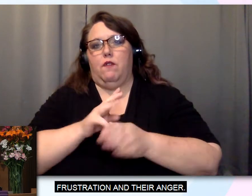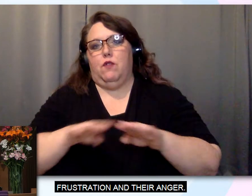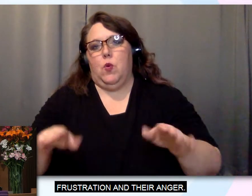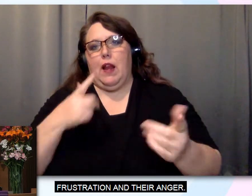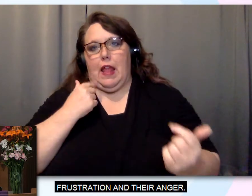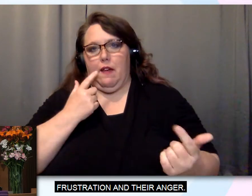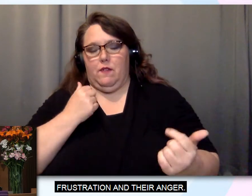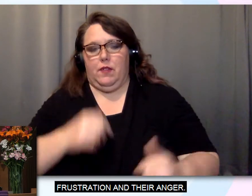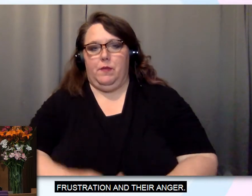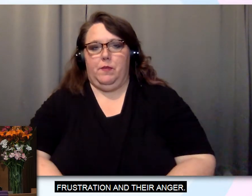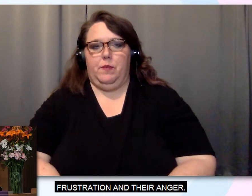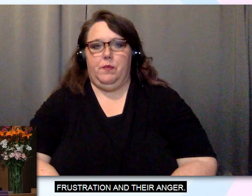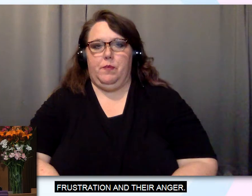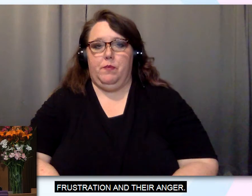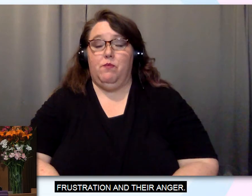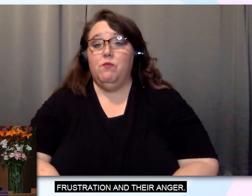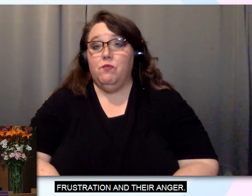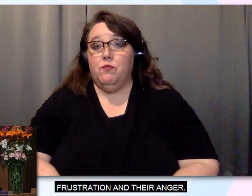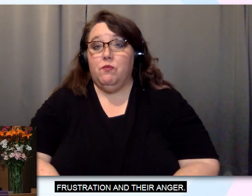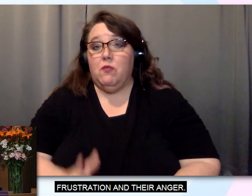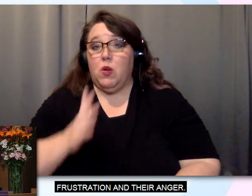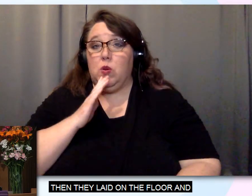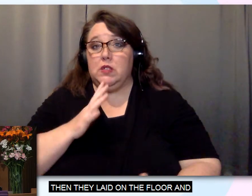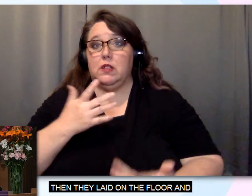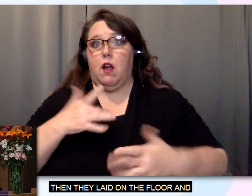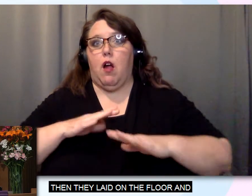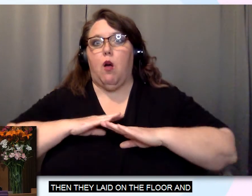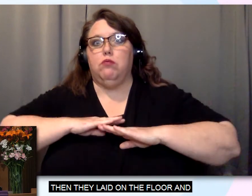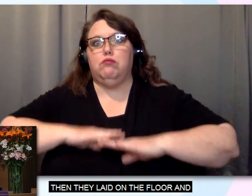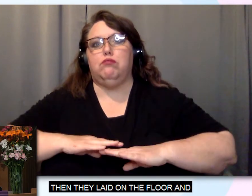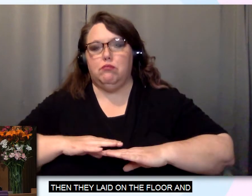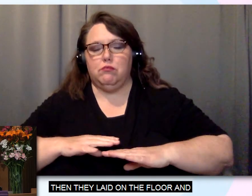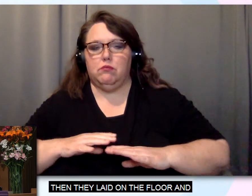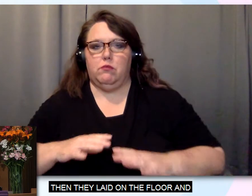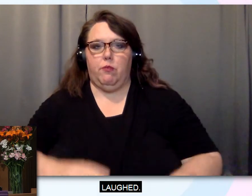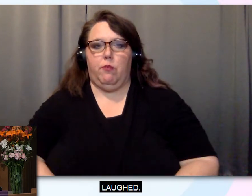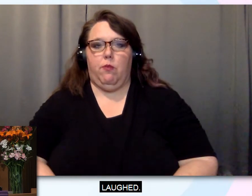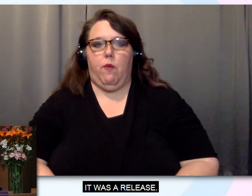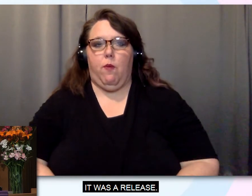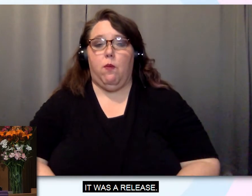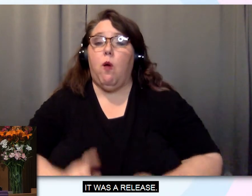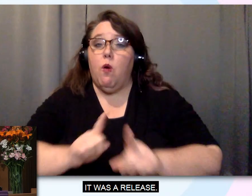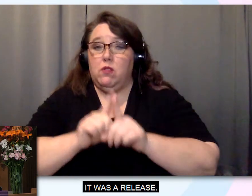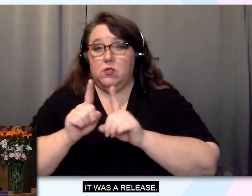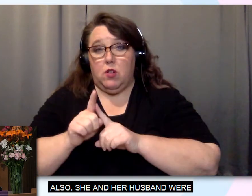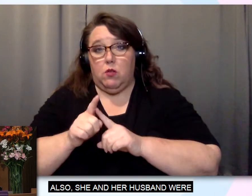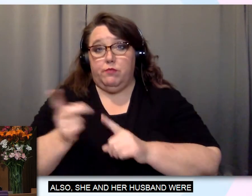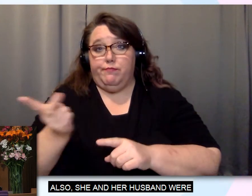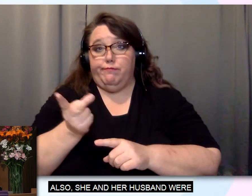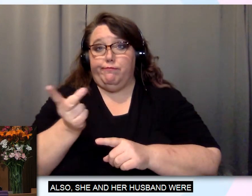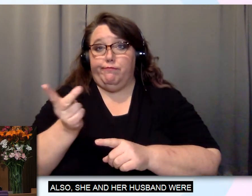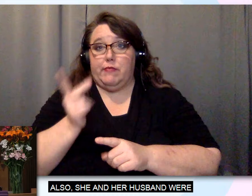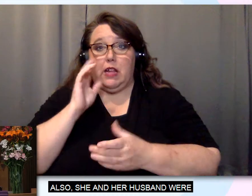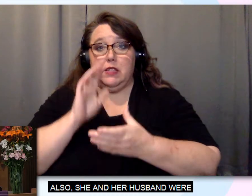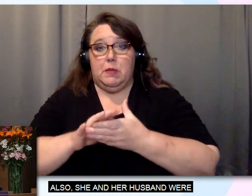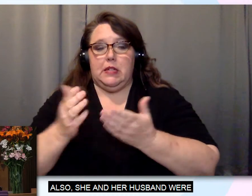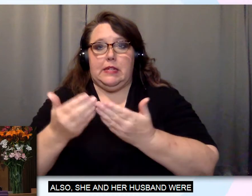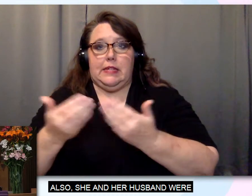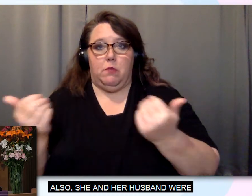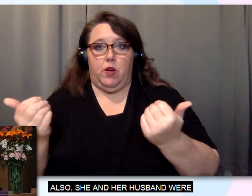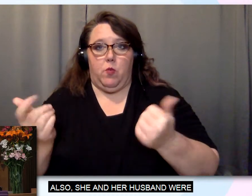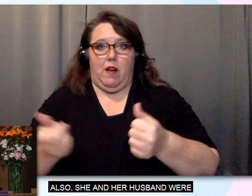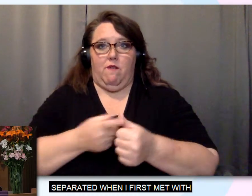finally just lay on the floor and laughed. It was a release. Also, she and her husband